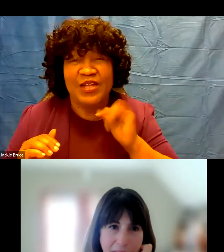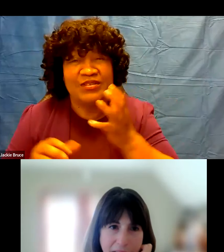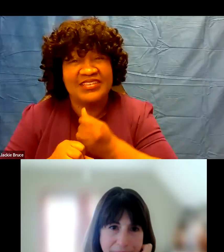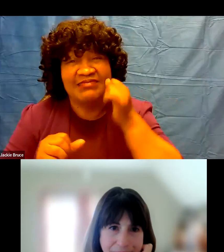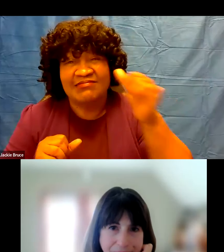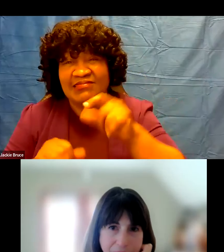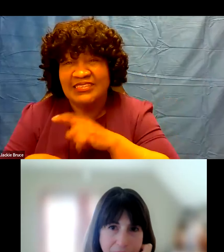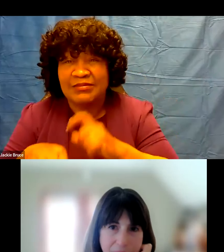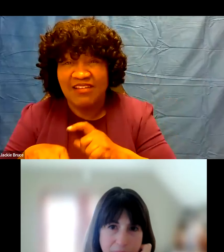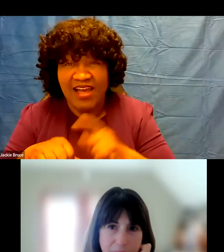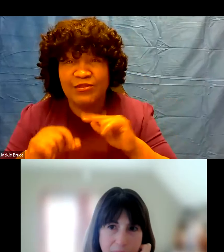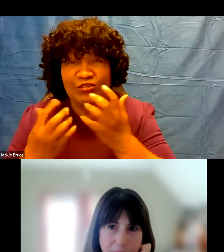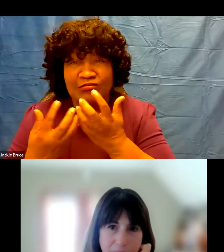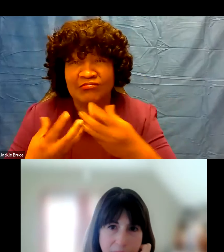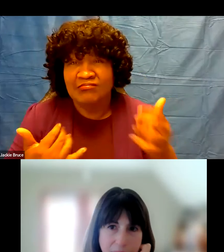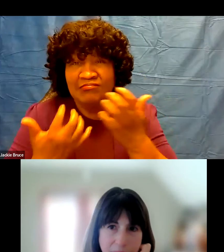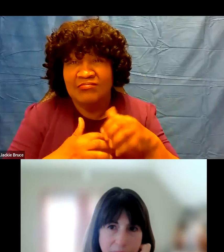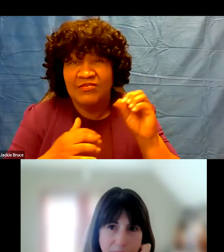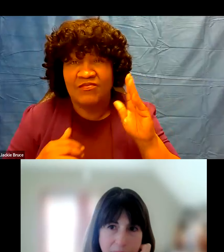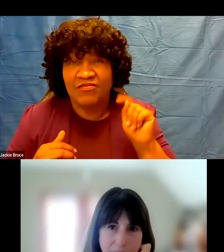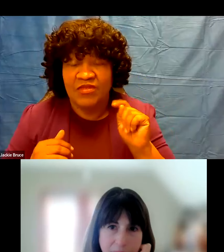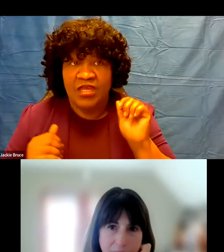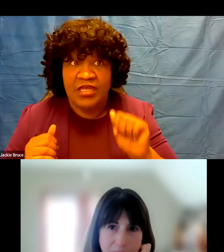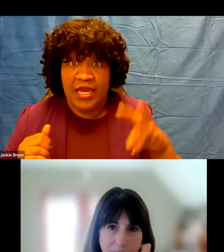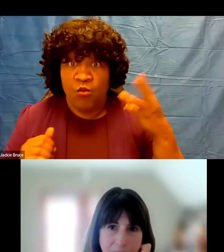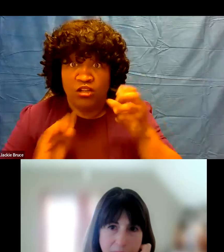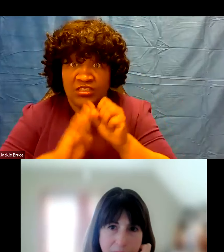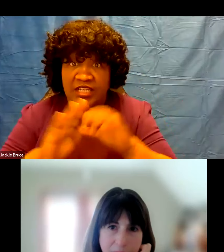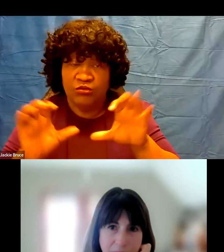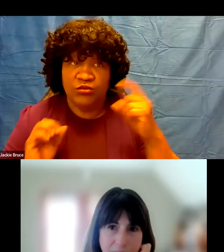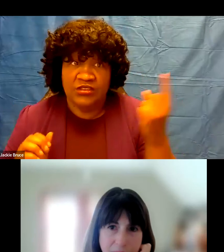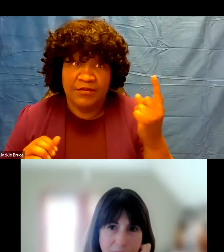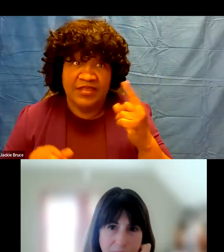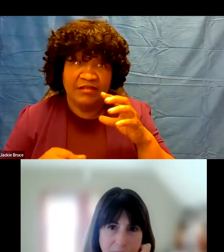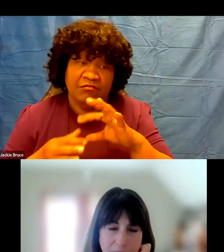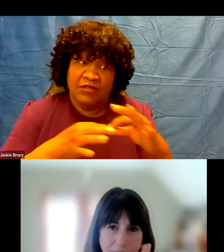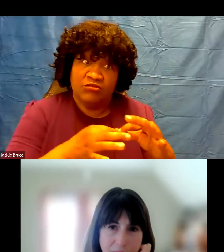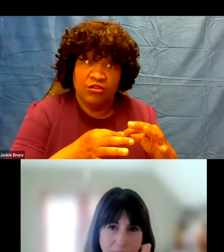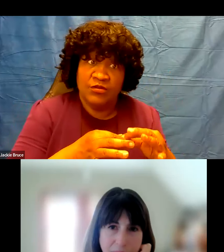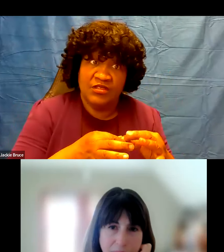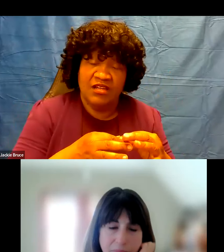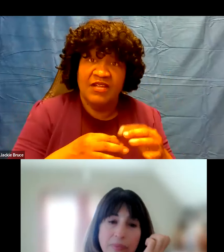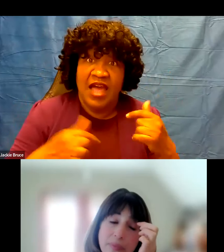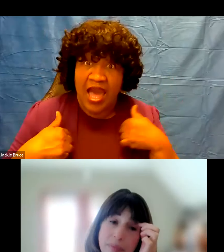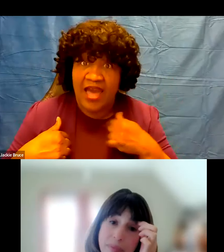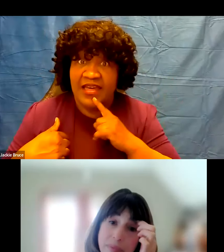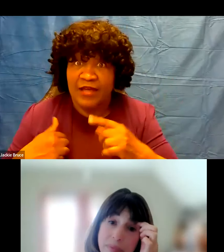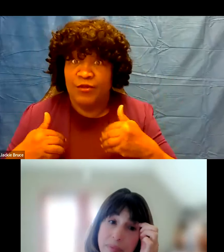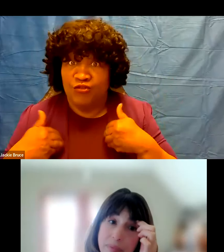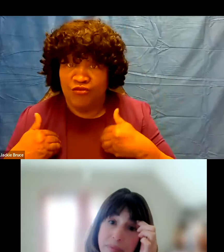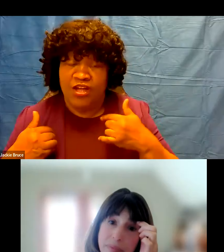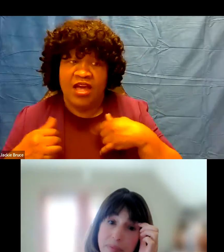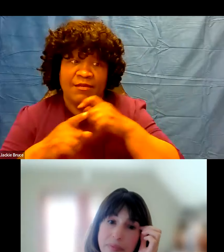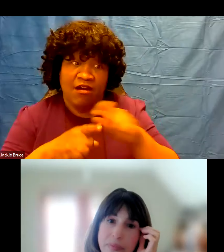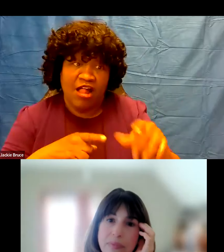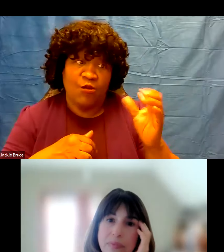some time. So in the meanwhile, can Washington do something in terms of like, I'm a youth, I am calling, I want